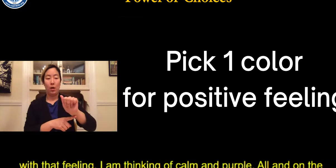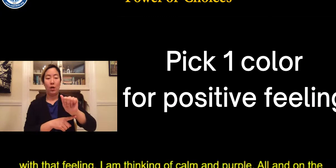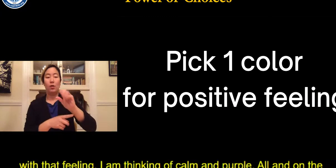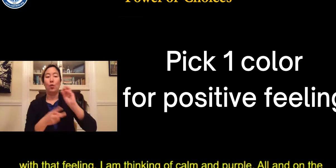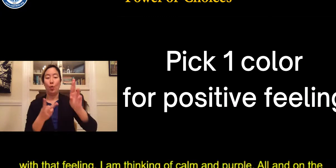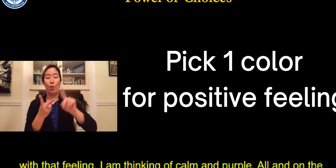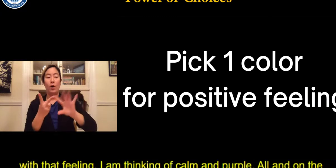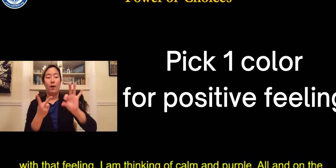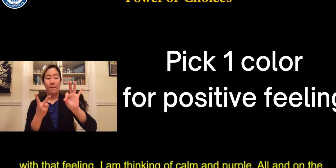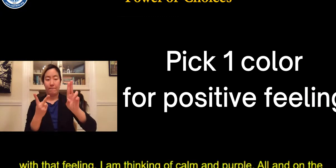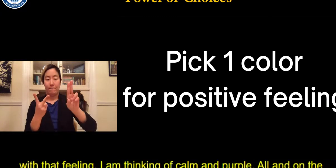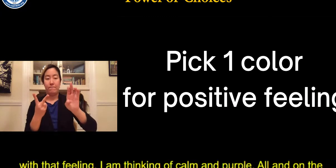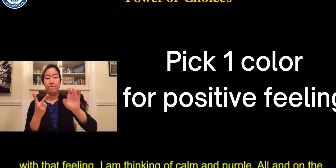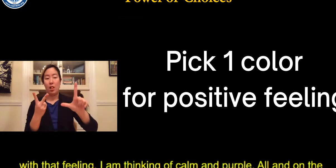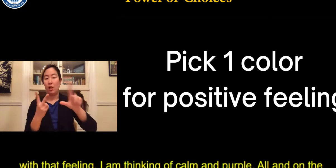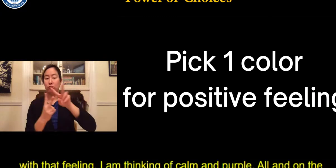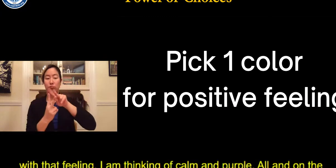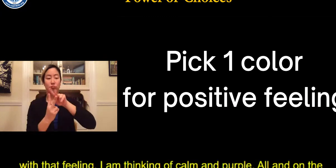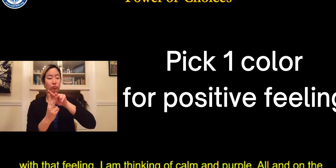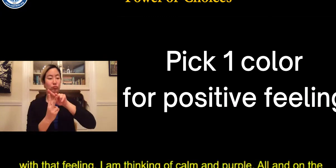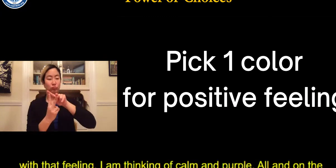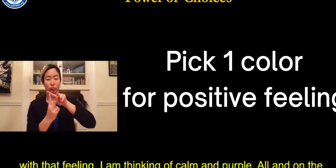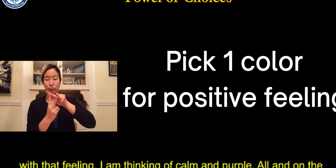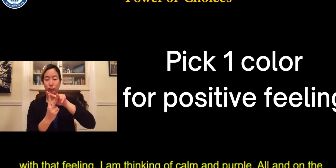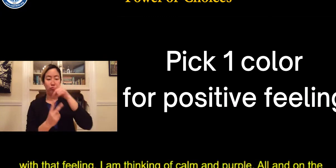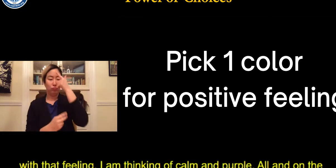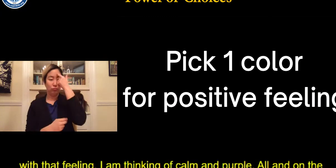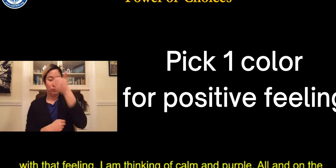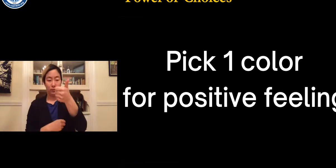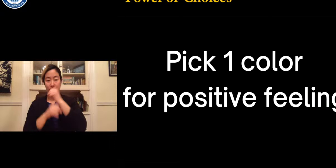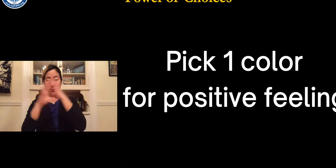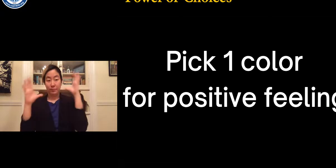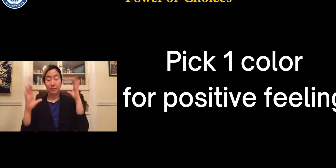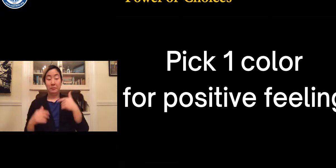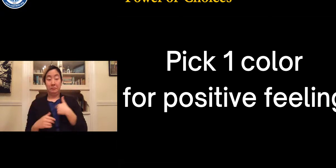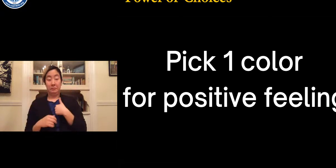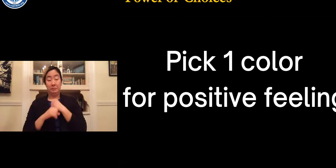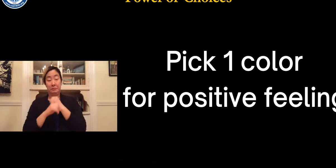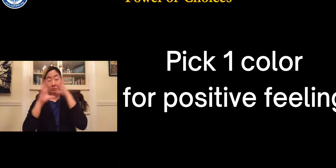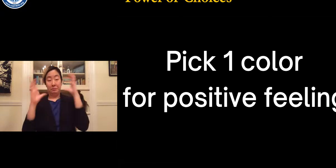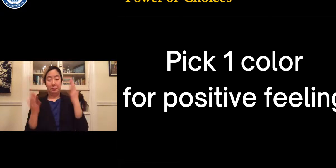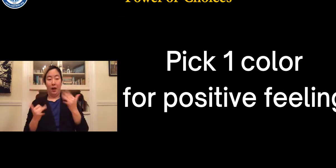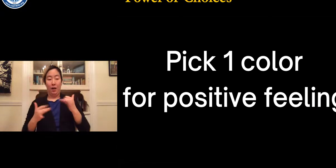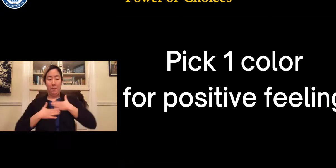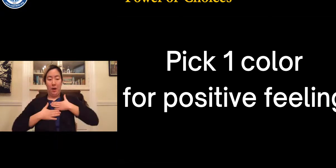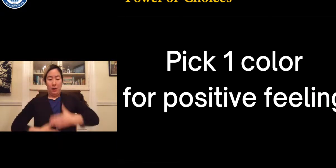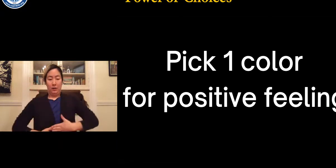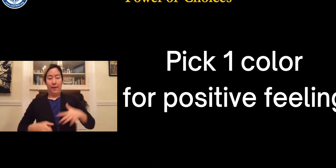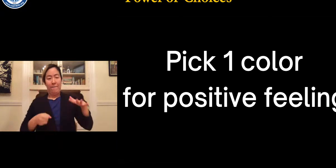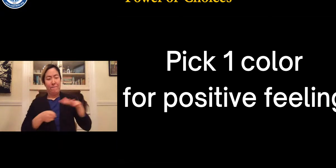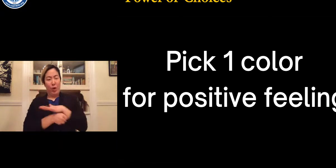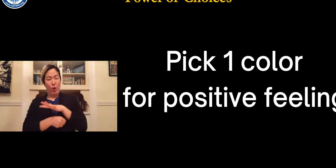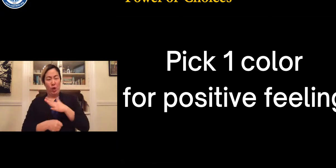And I want you to imagine aura or fuel, either one of those.